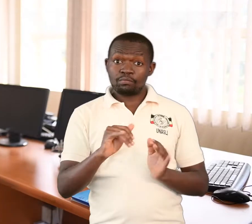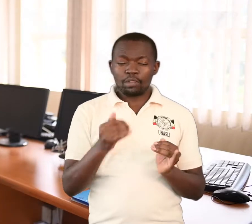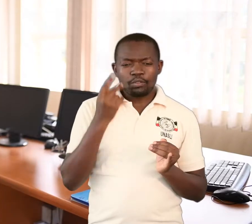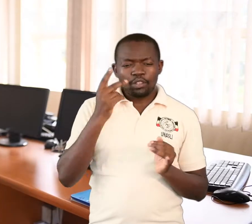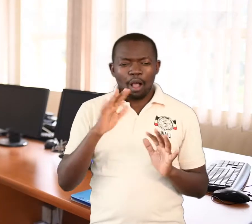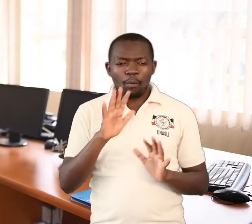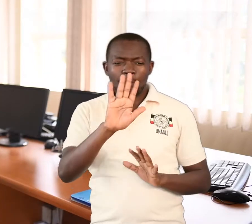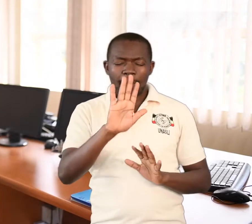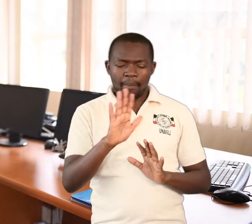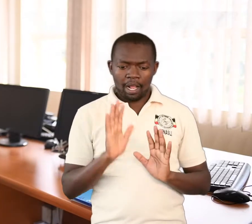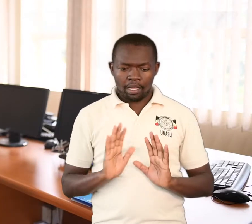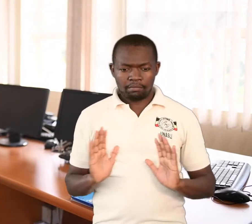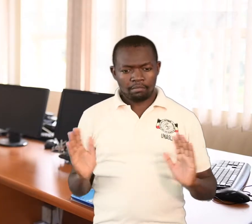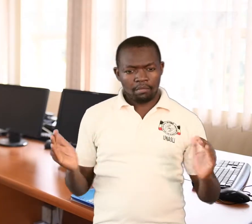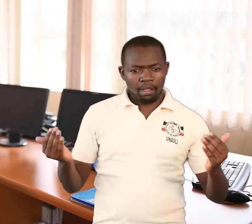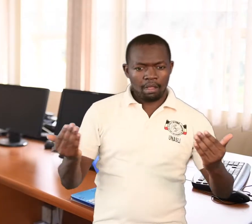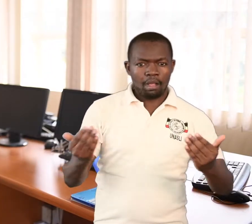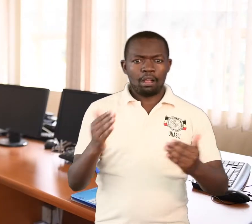the boundaries.